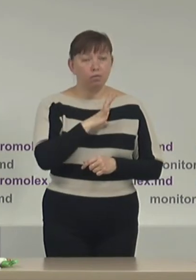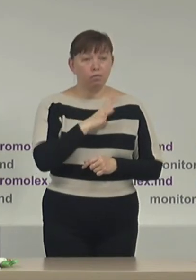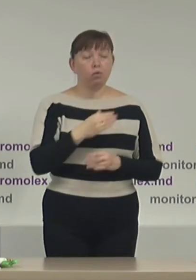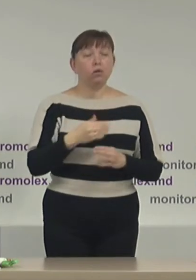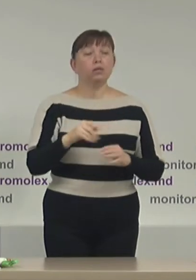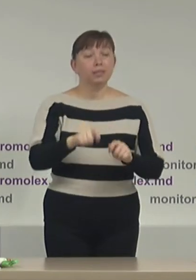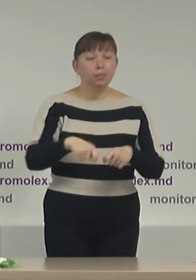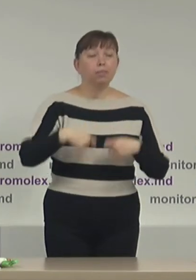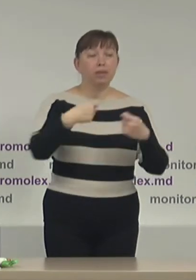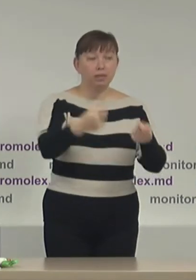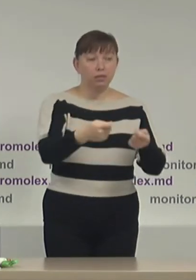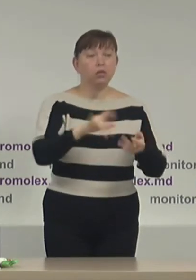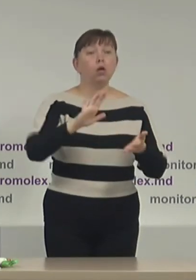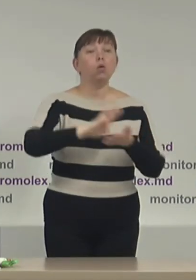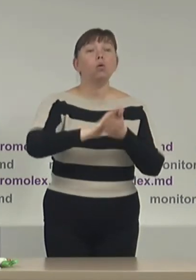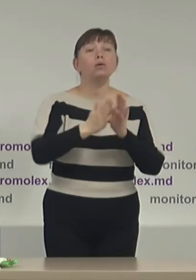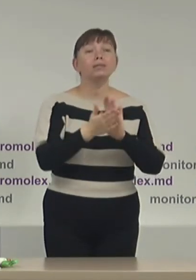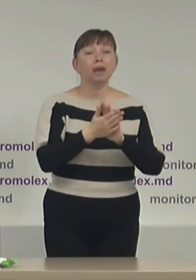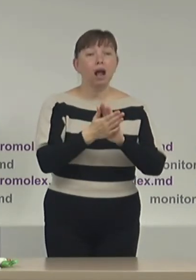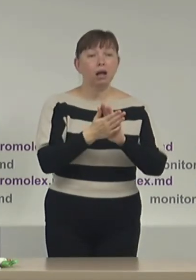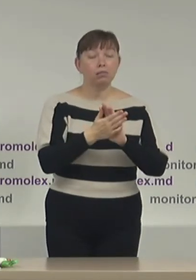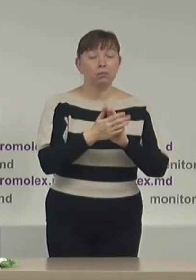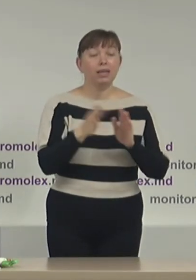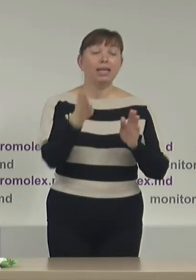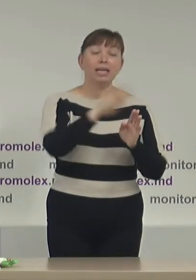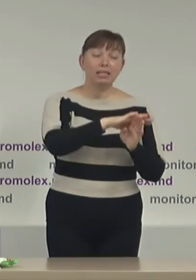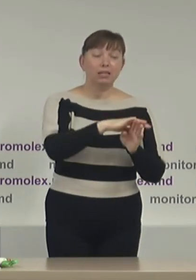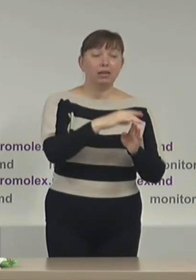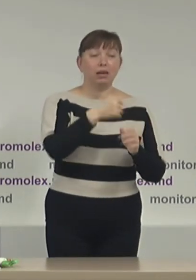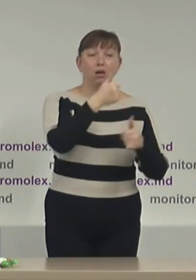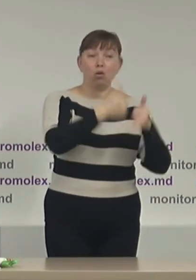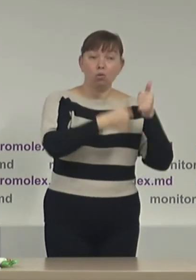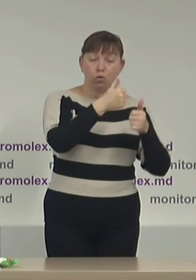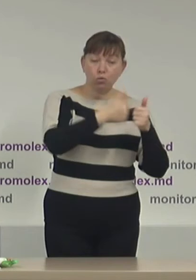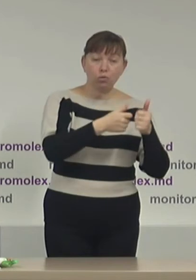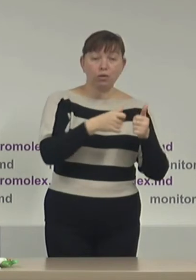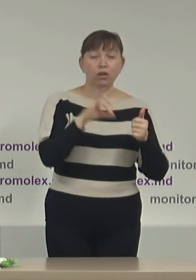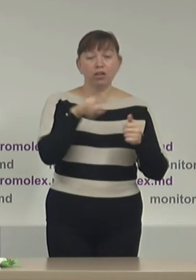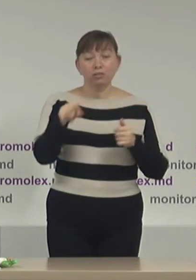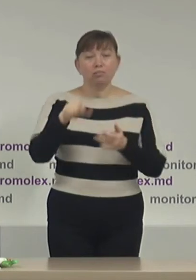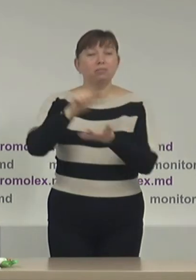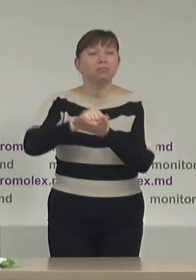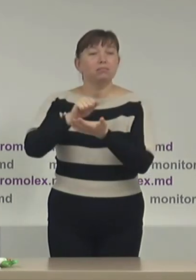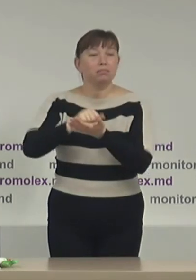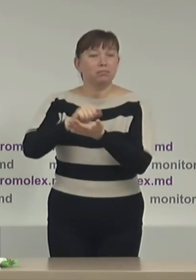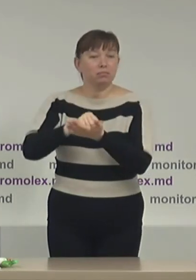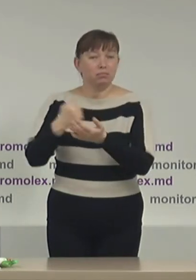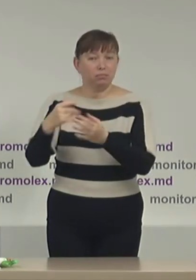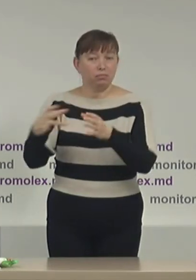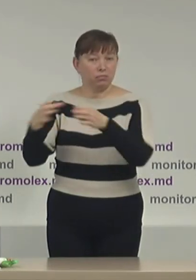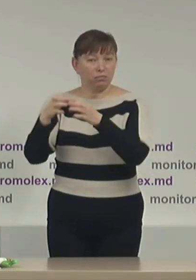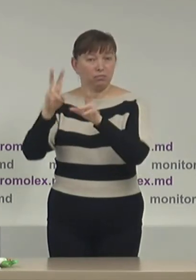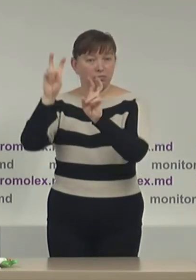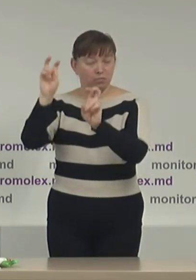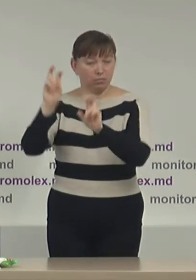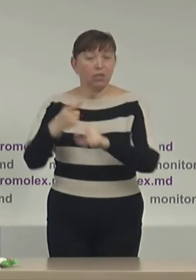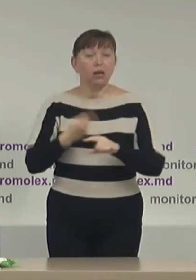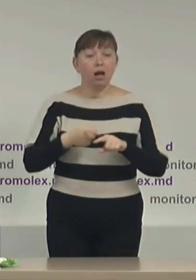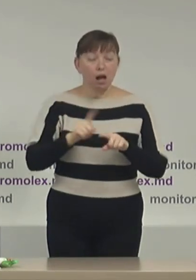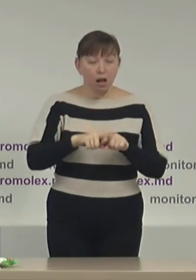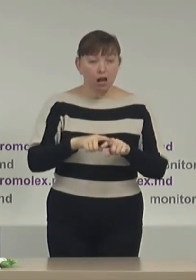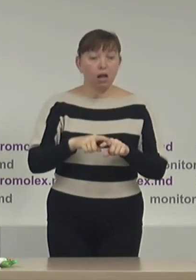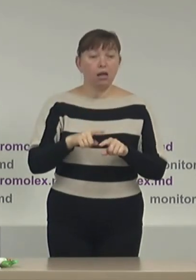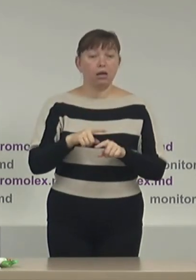the following was found: a contract concluded by electoral contender and a printing house,